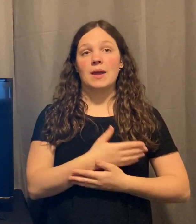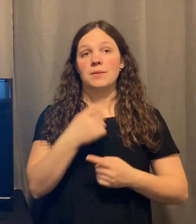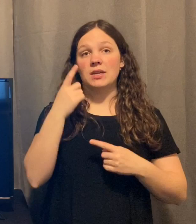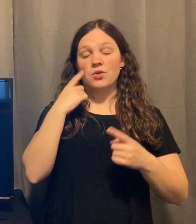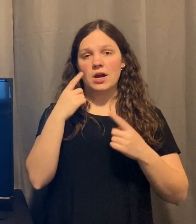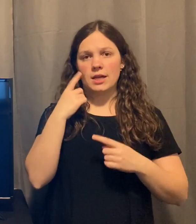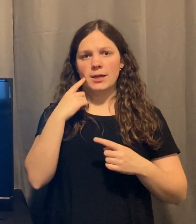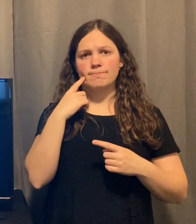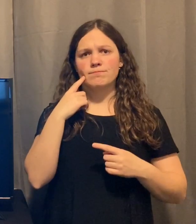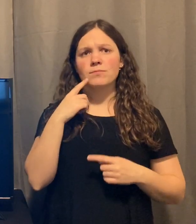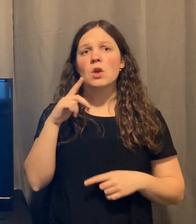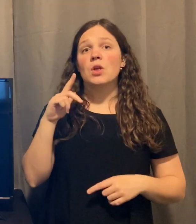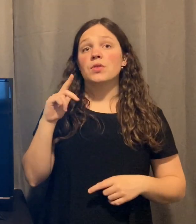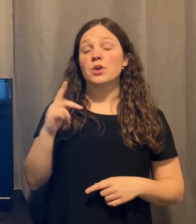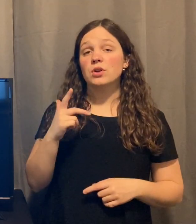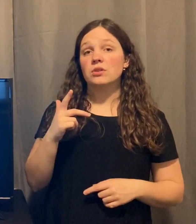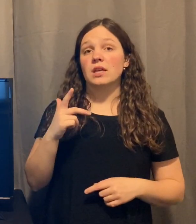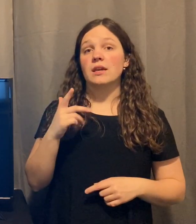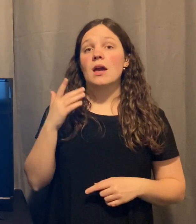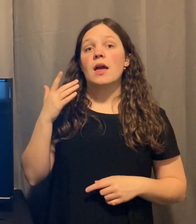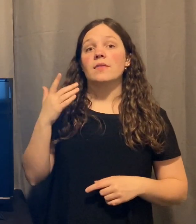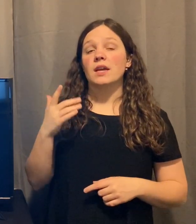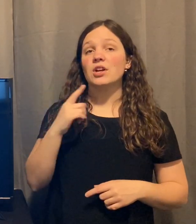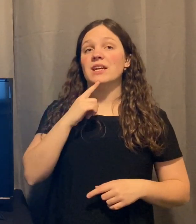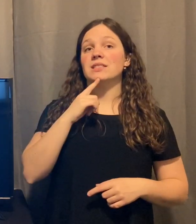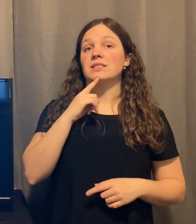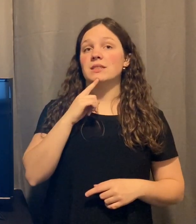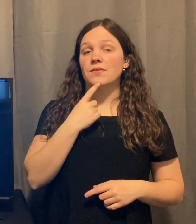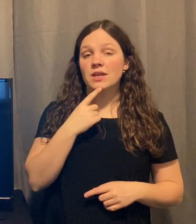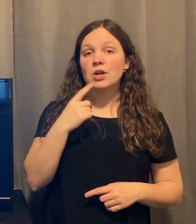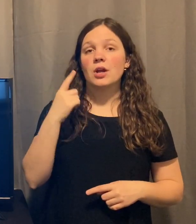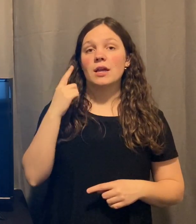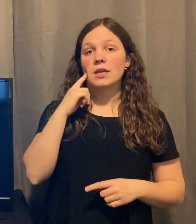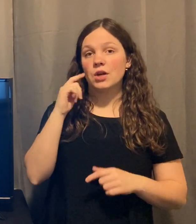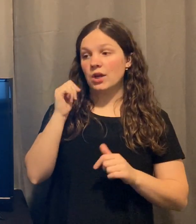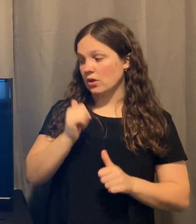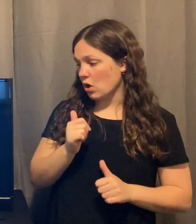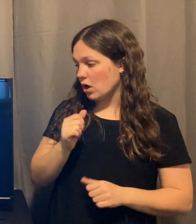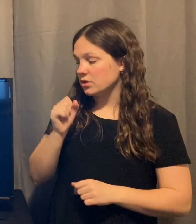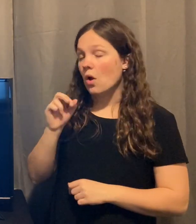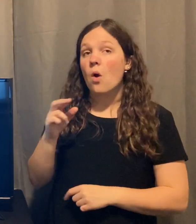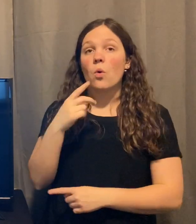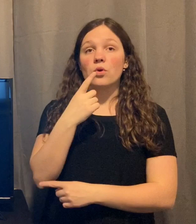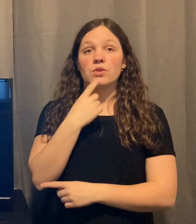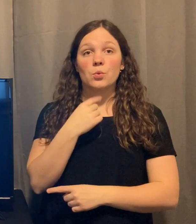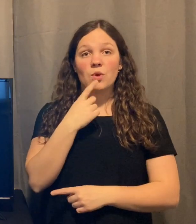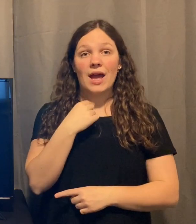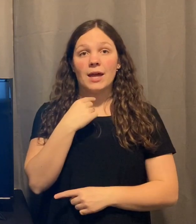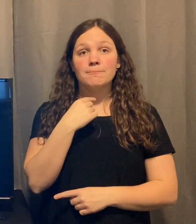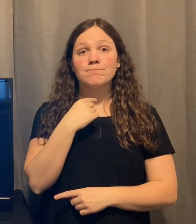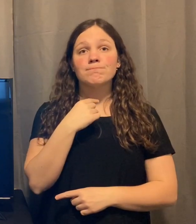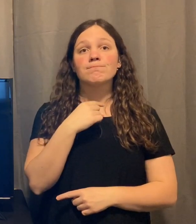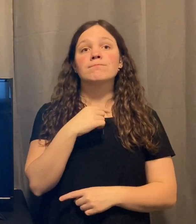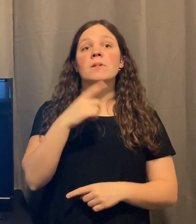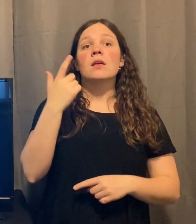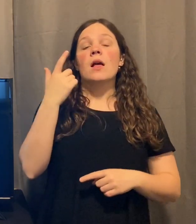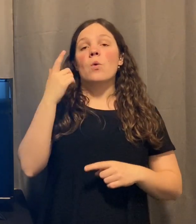baby crying. Thirdly, there is severe hearing loss, or the red, where